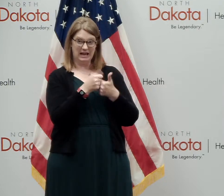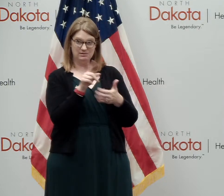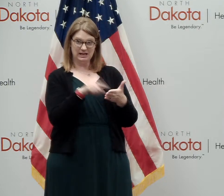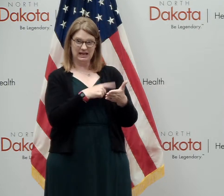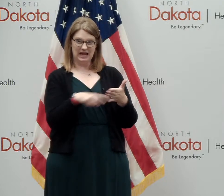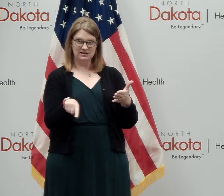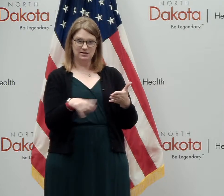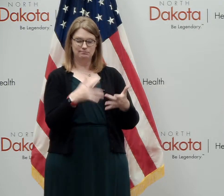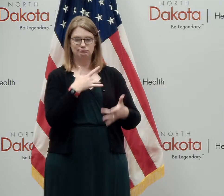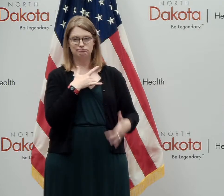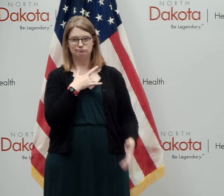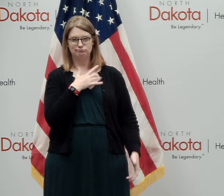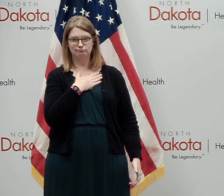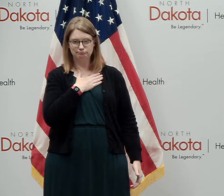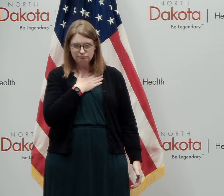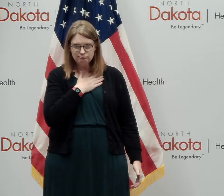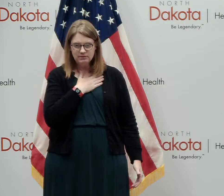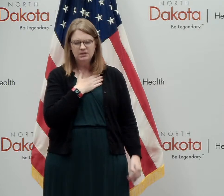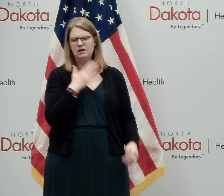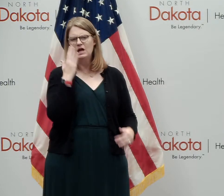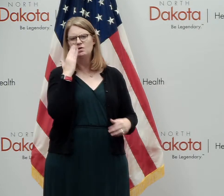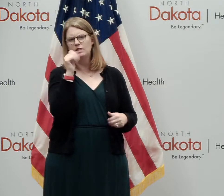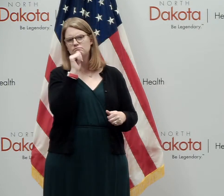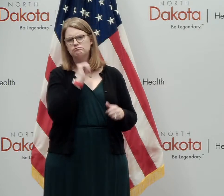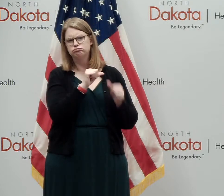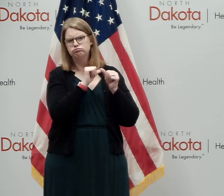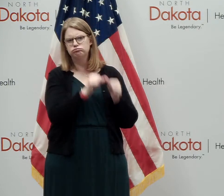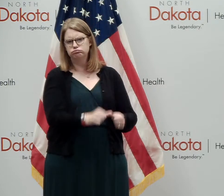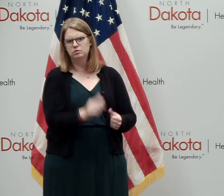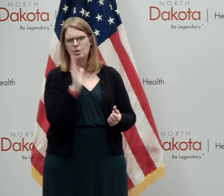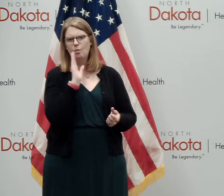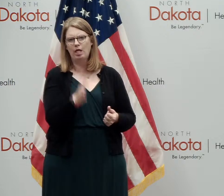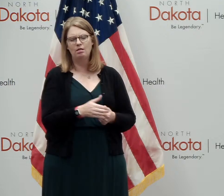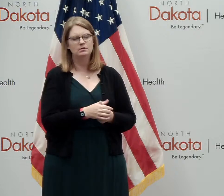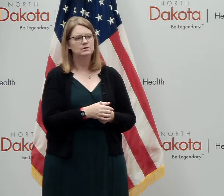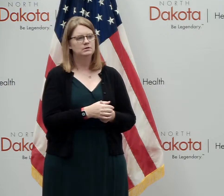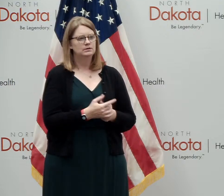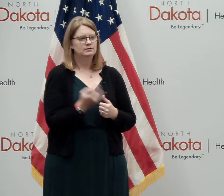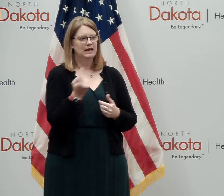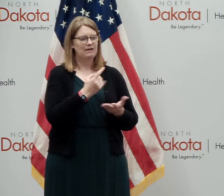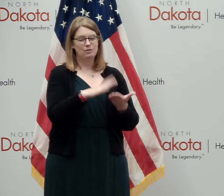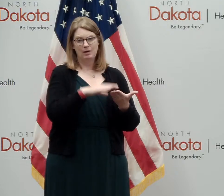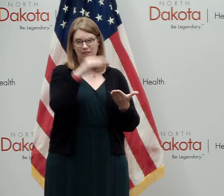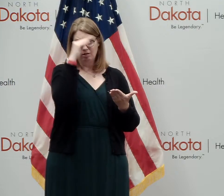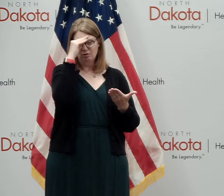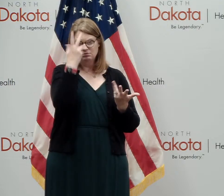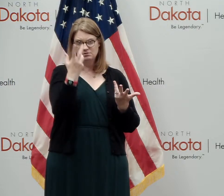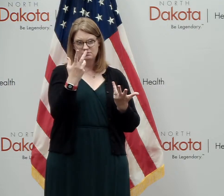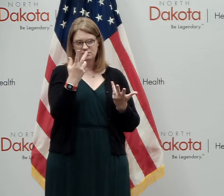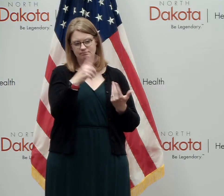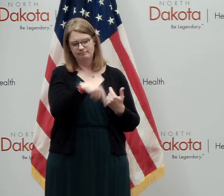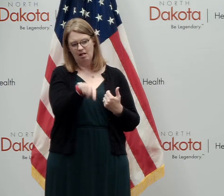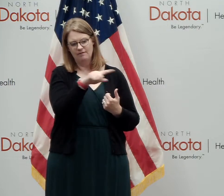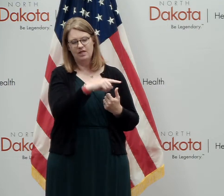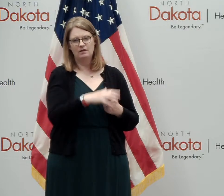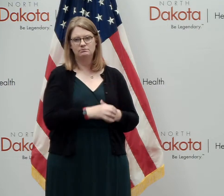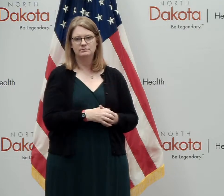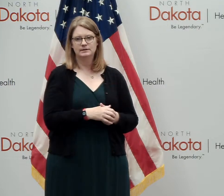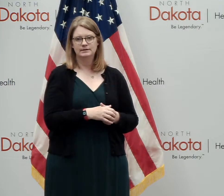loss. But I know that they'll get through that as well. And everybody learns from all this. But I'm